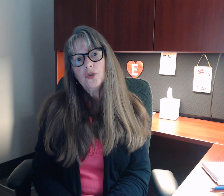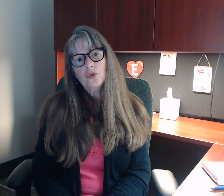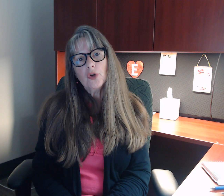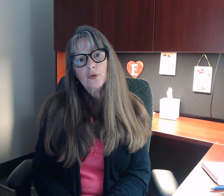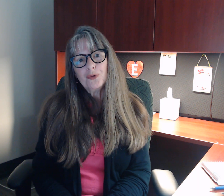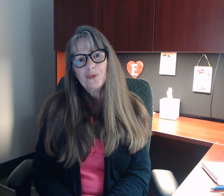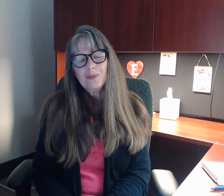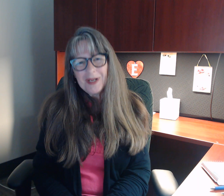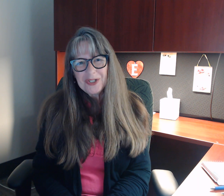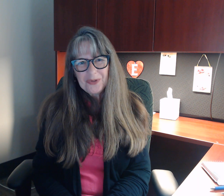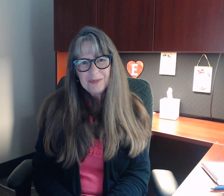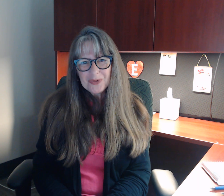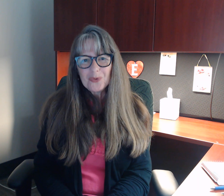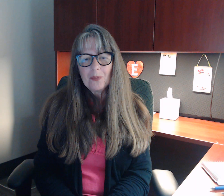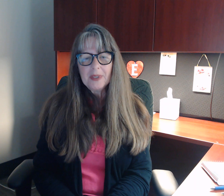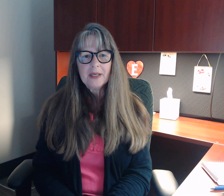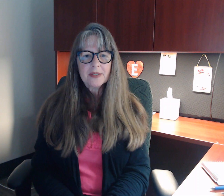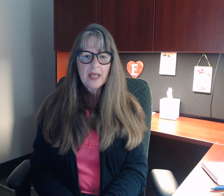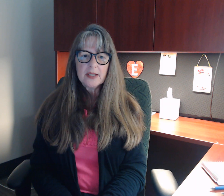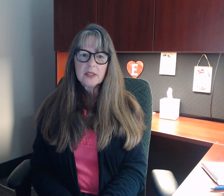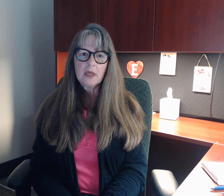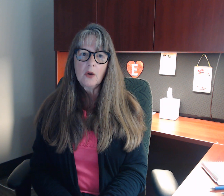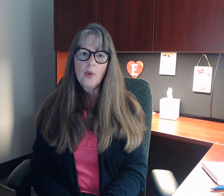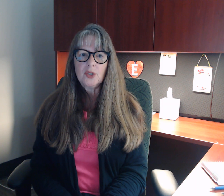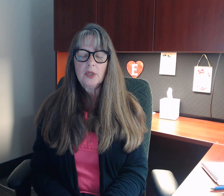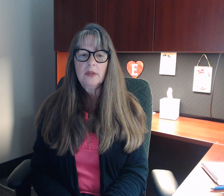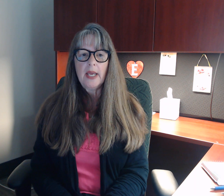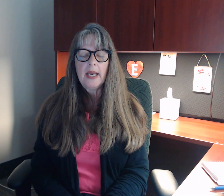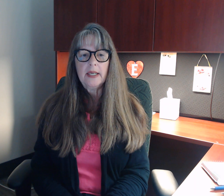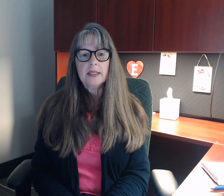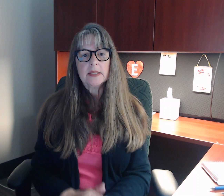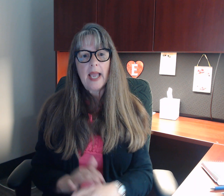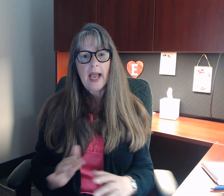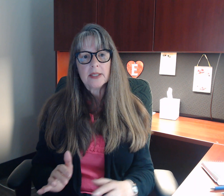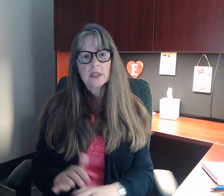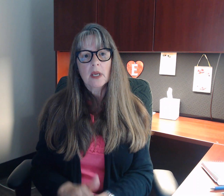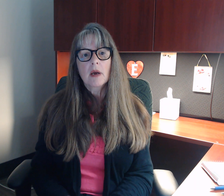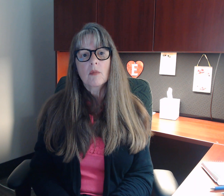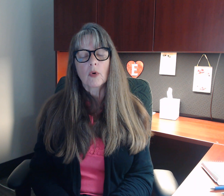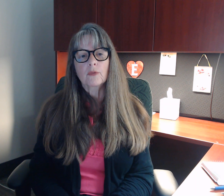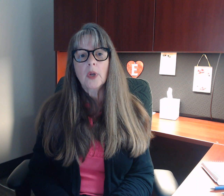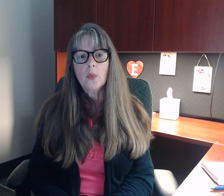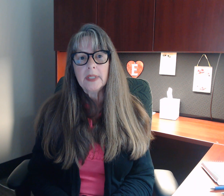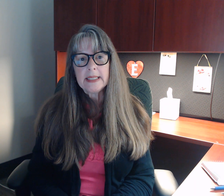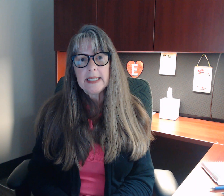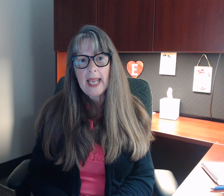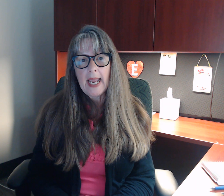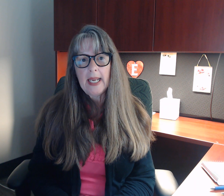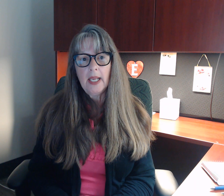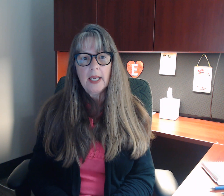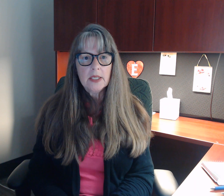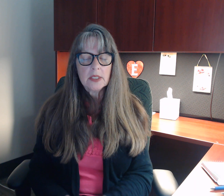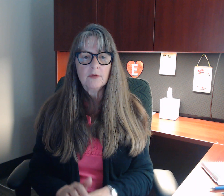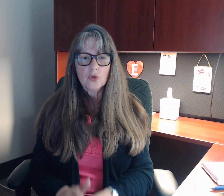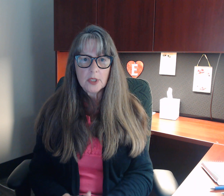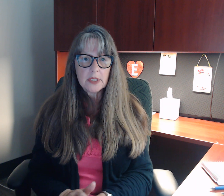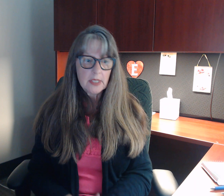go to mainstream school? Because that's a question that is asked more frequently today instead of just the deaf